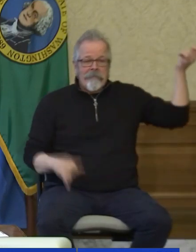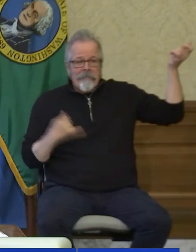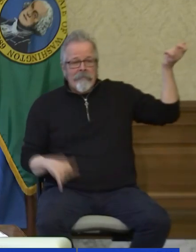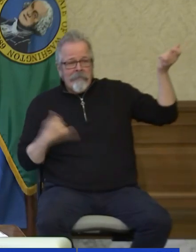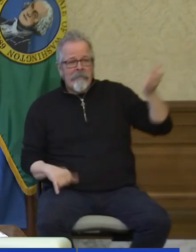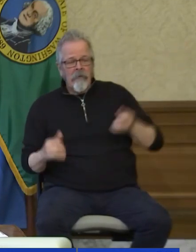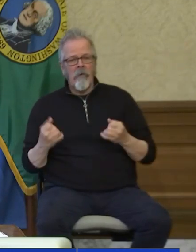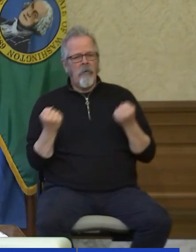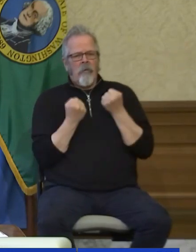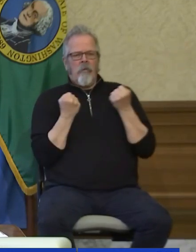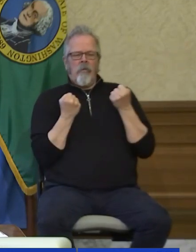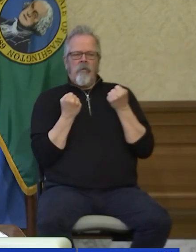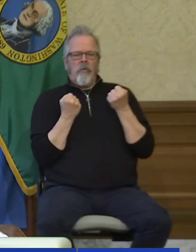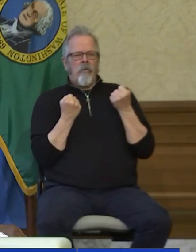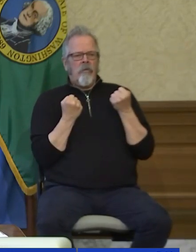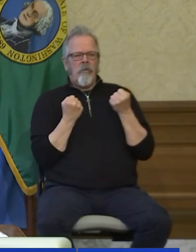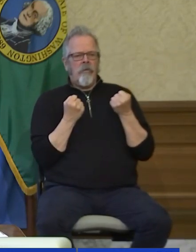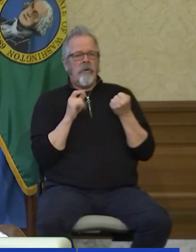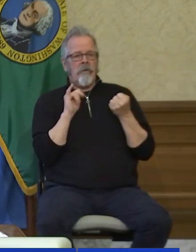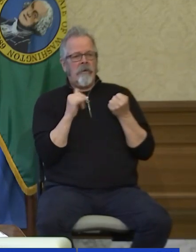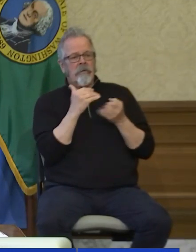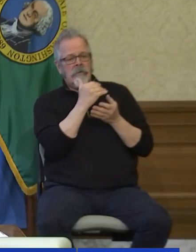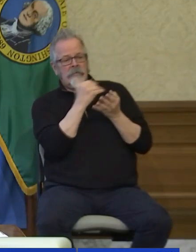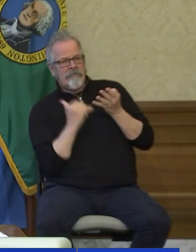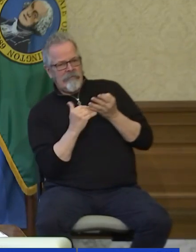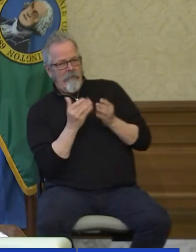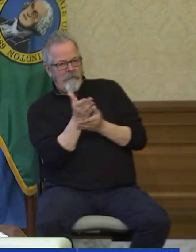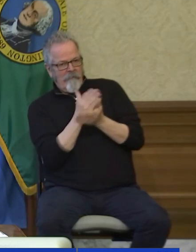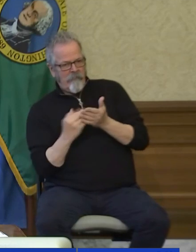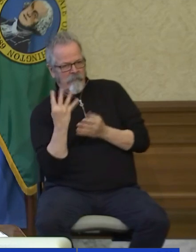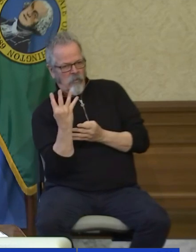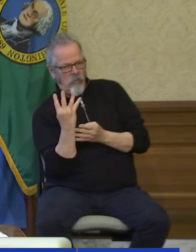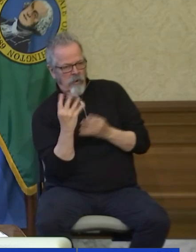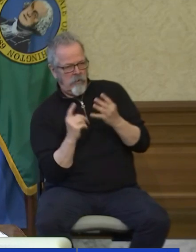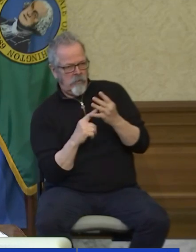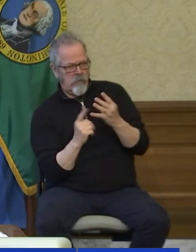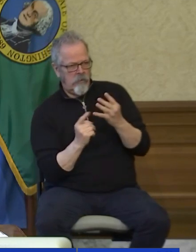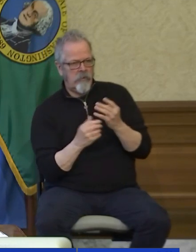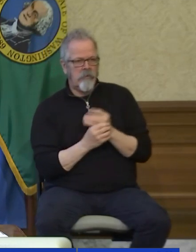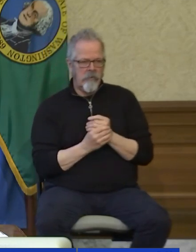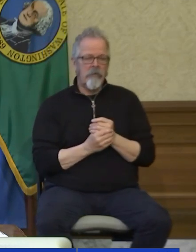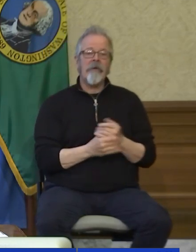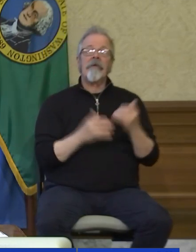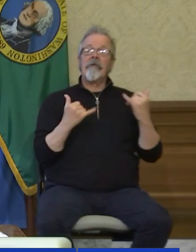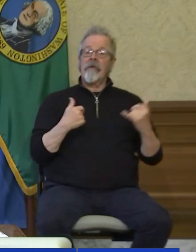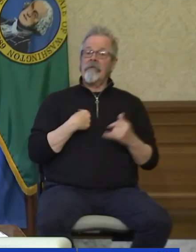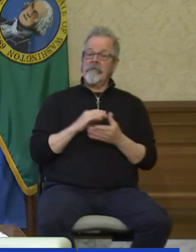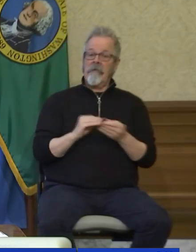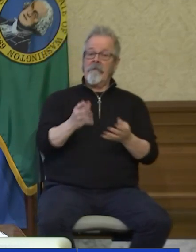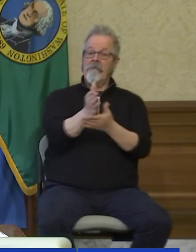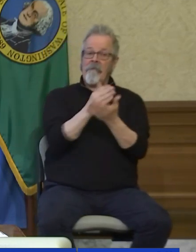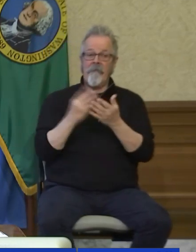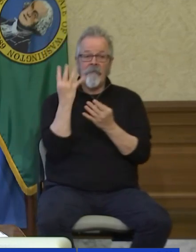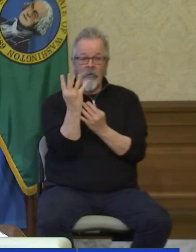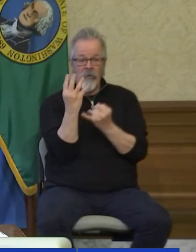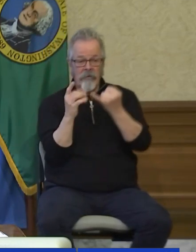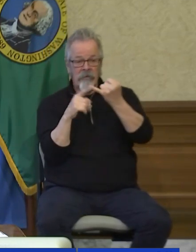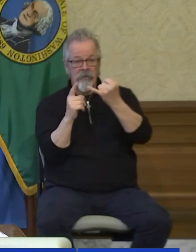public interactions. Gatherings of more than 50 people will be allowed, but still while practicing social